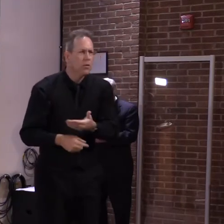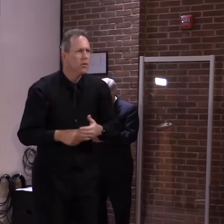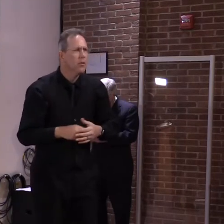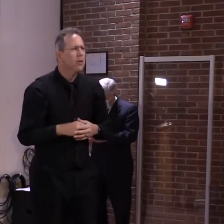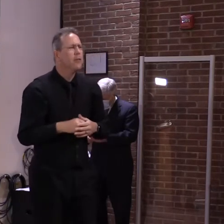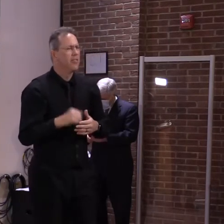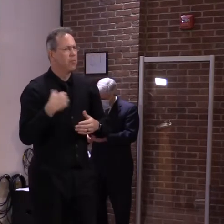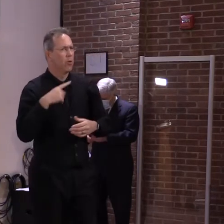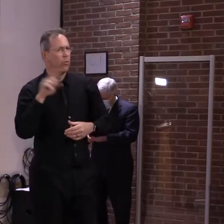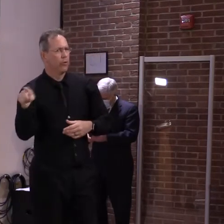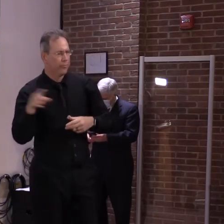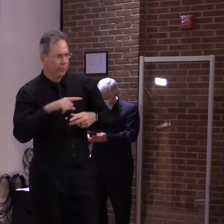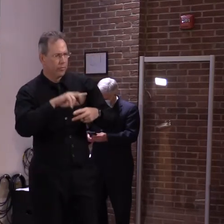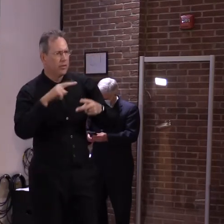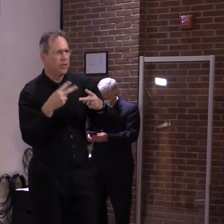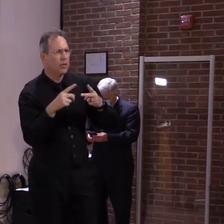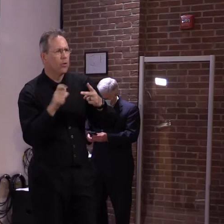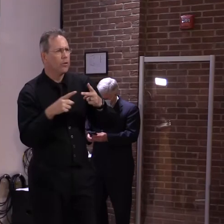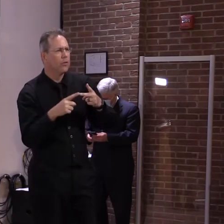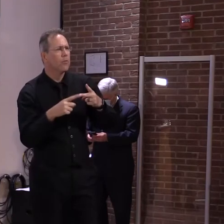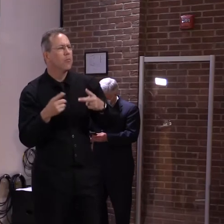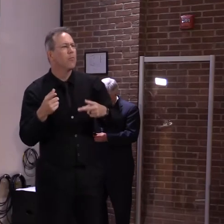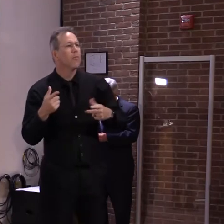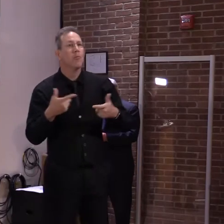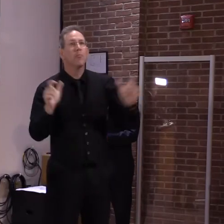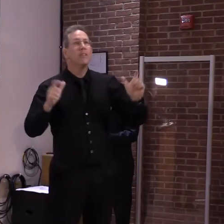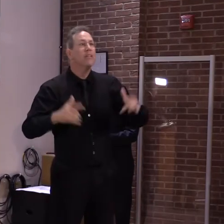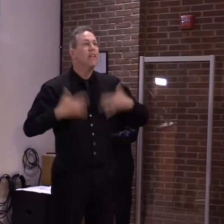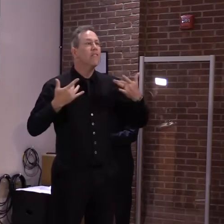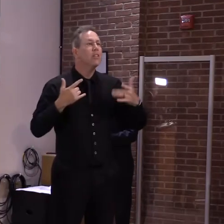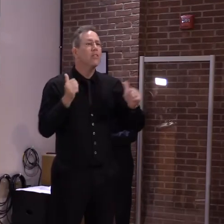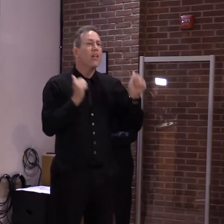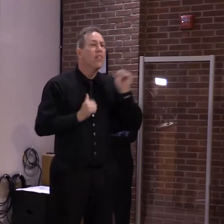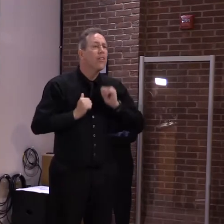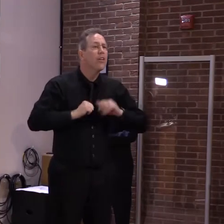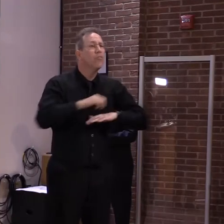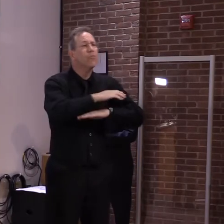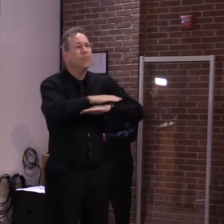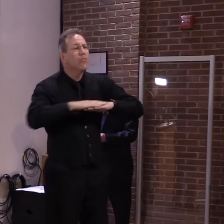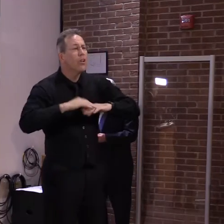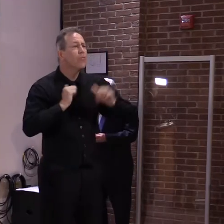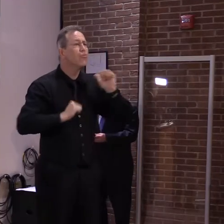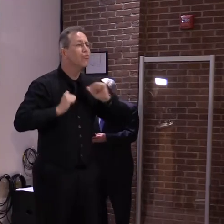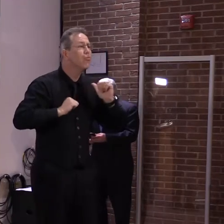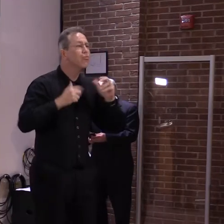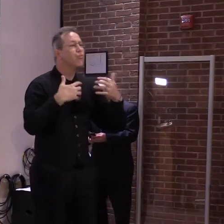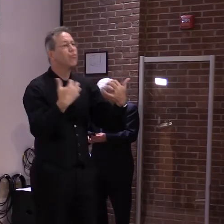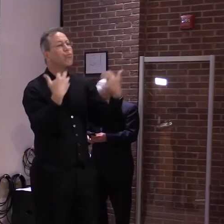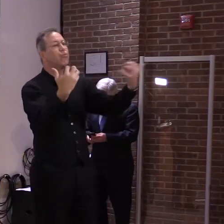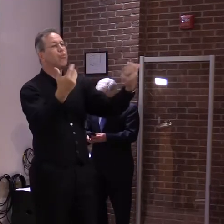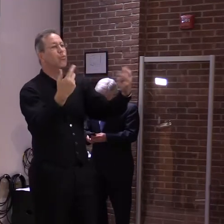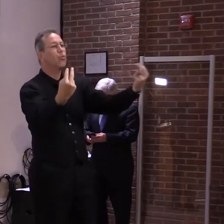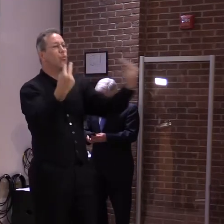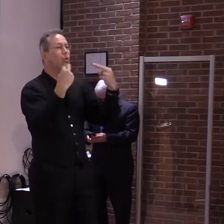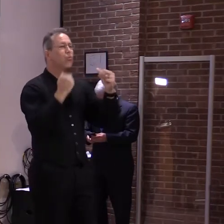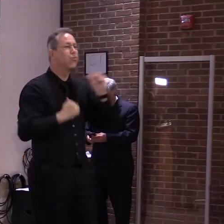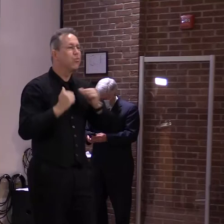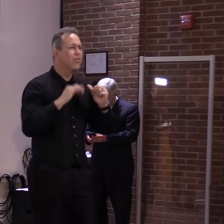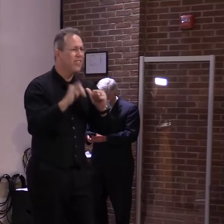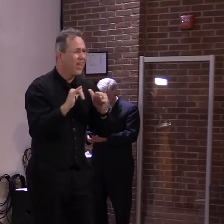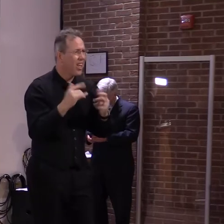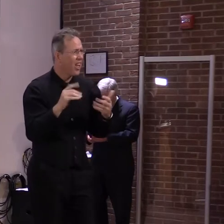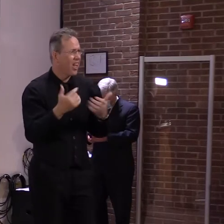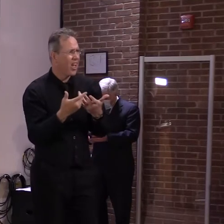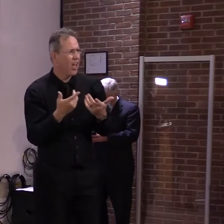events, concerts, et cetera, how are you going to ensure that the attendees who are sitting together are actually from the same